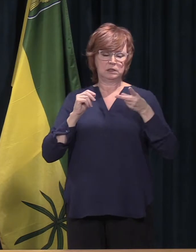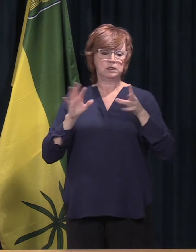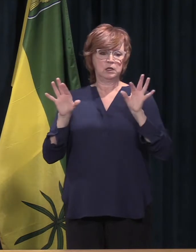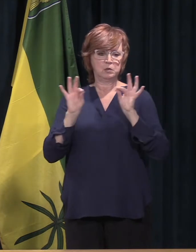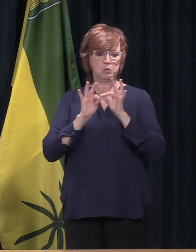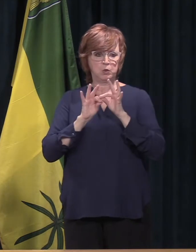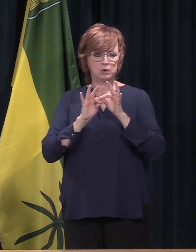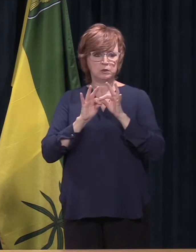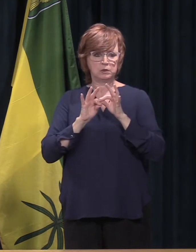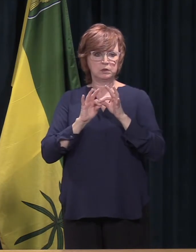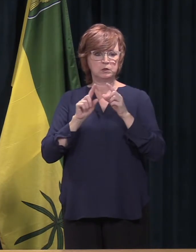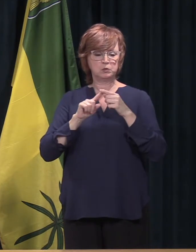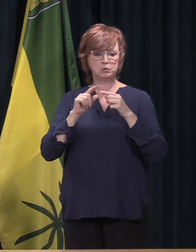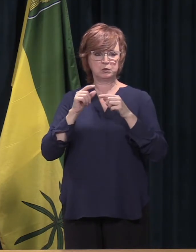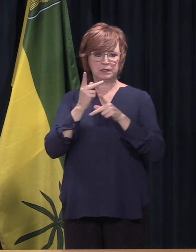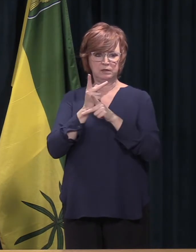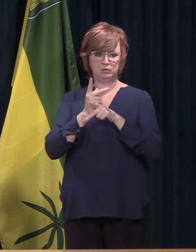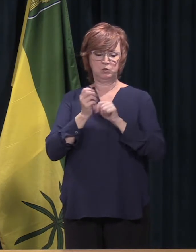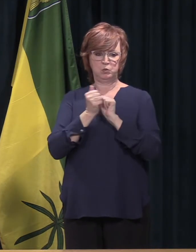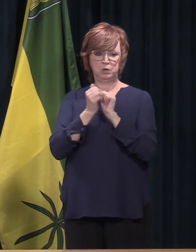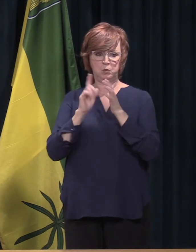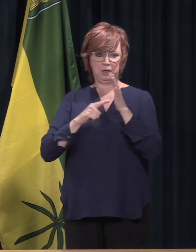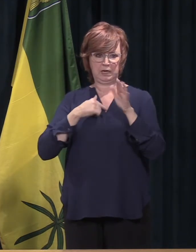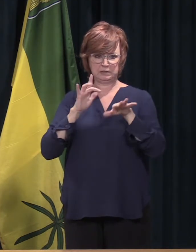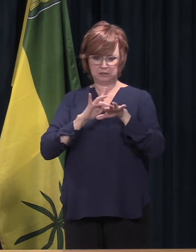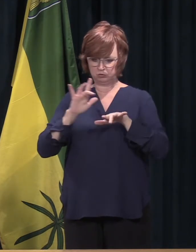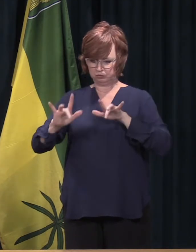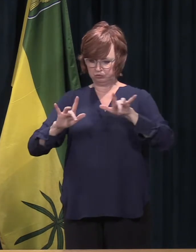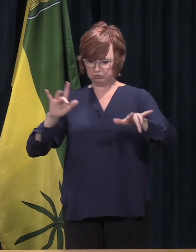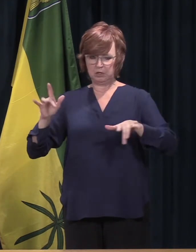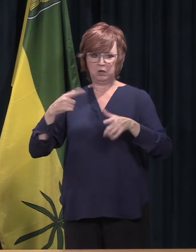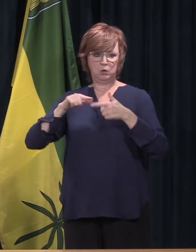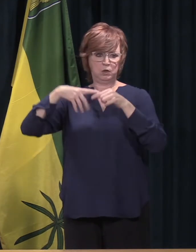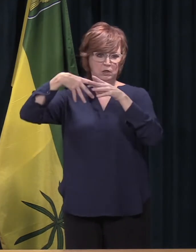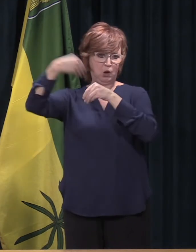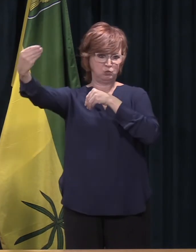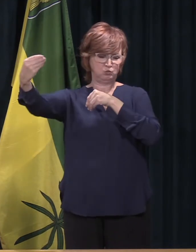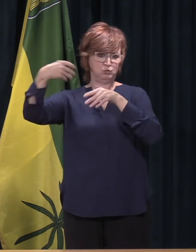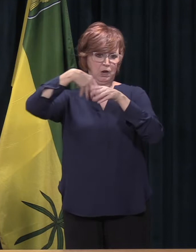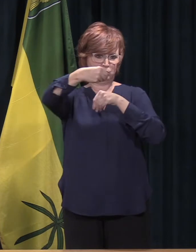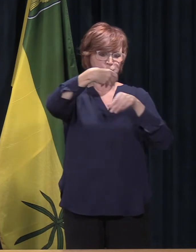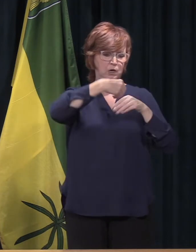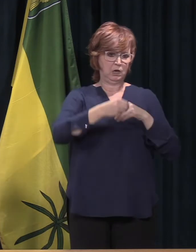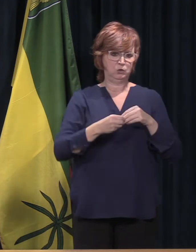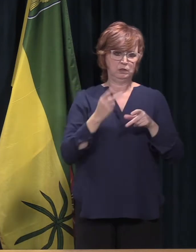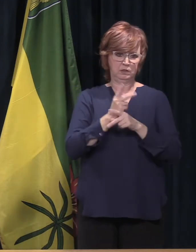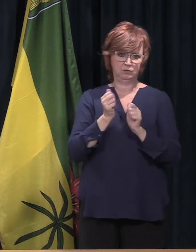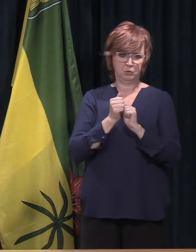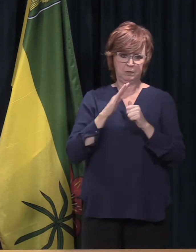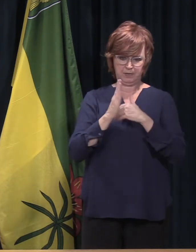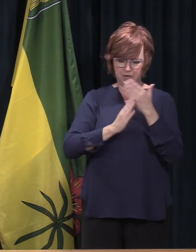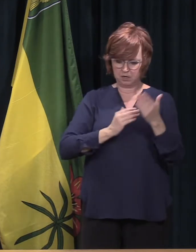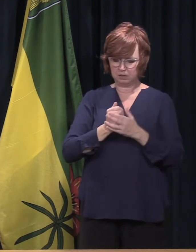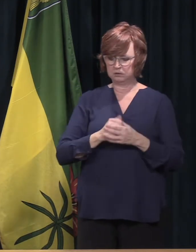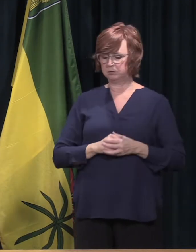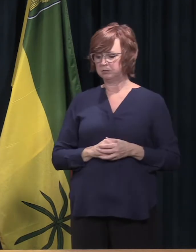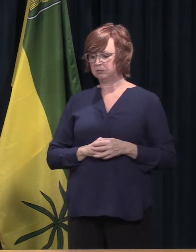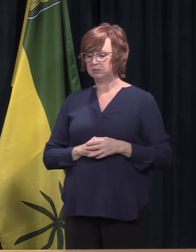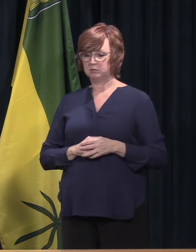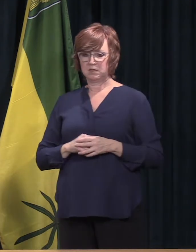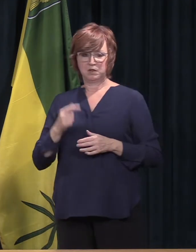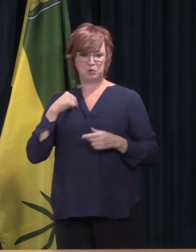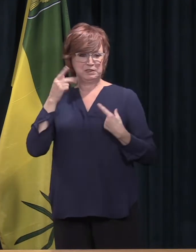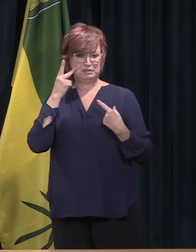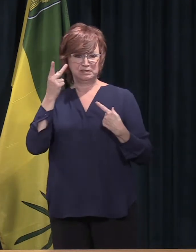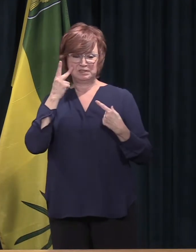nose, or mouth. So that's one thing. Second thing is the data that's been collected so far from especially other countries who have seen thousands of